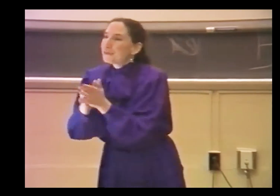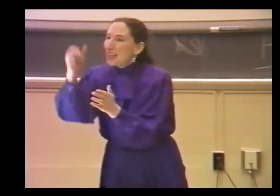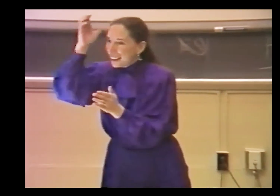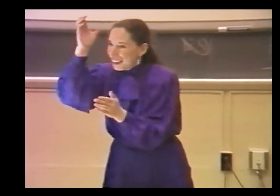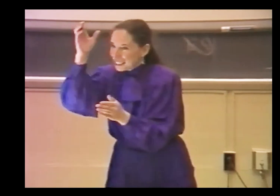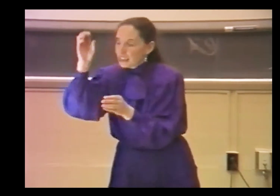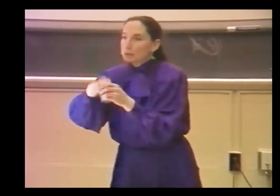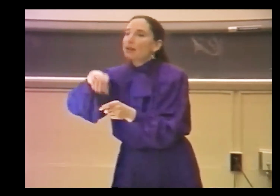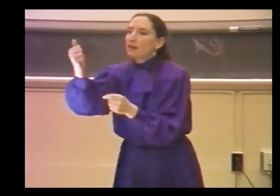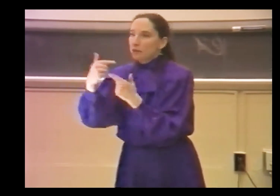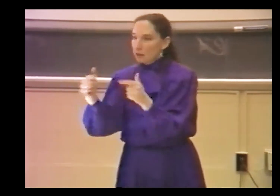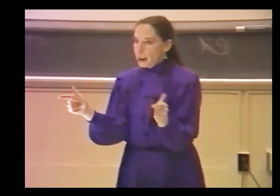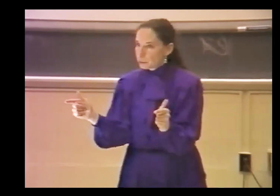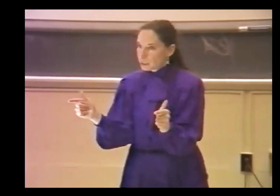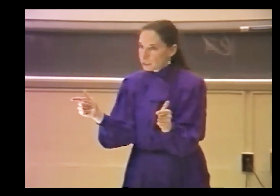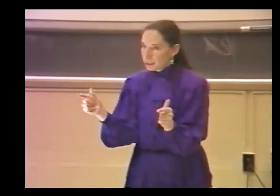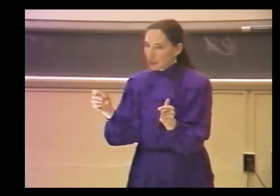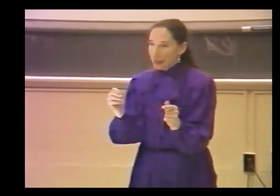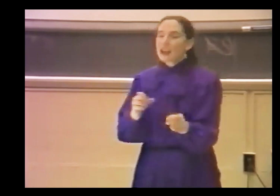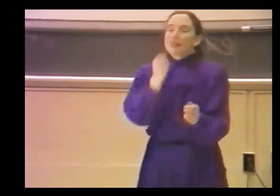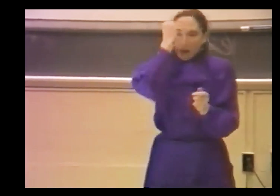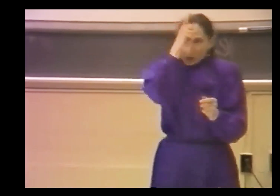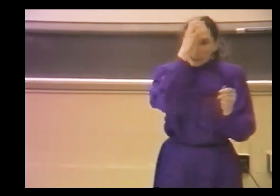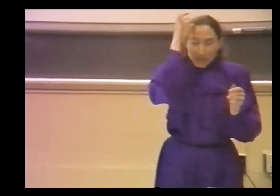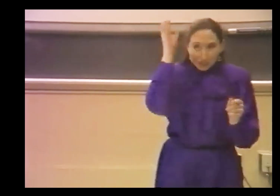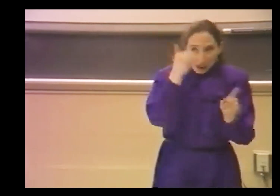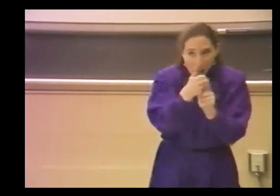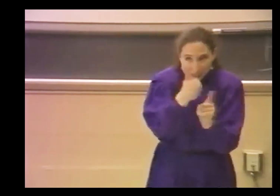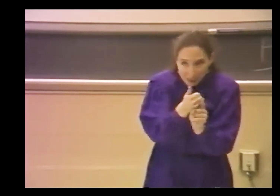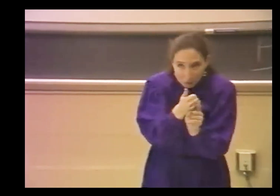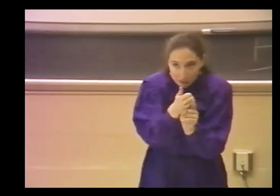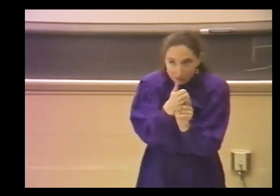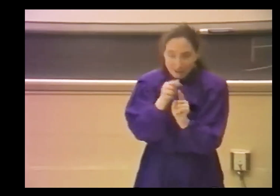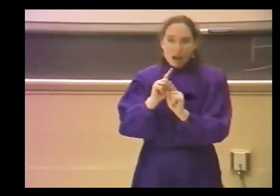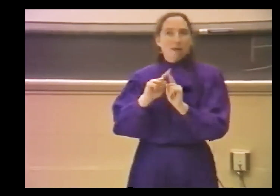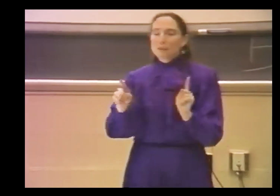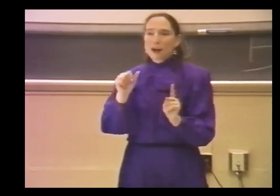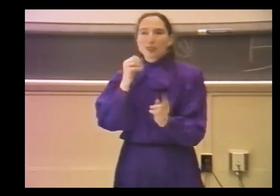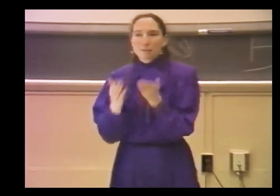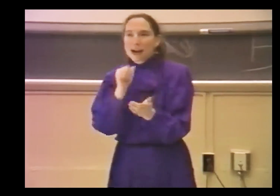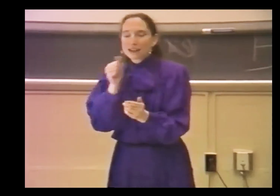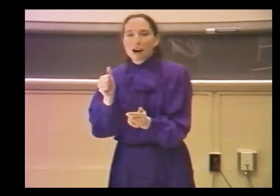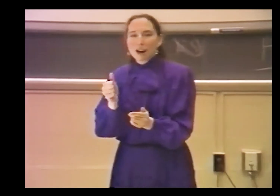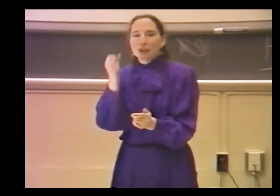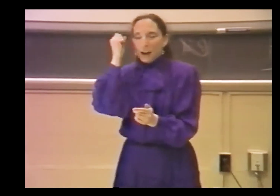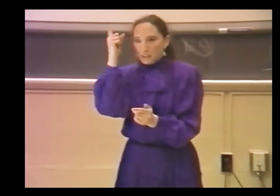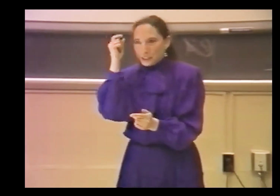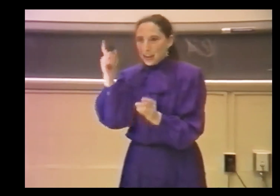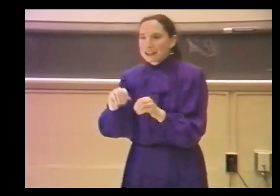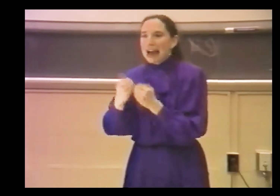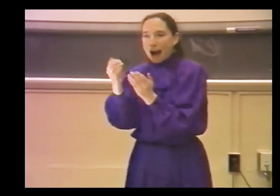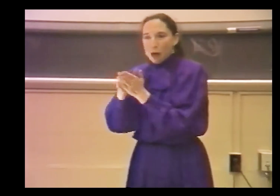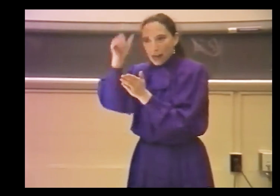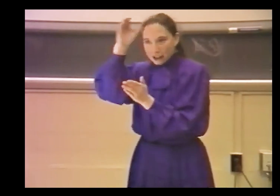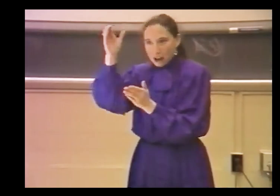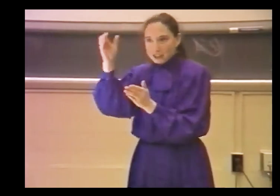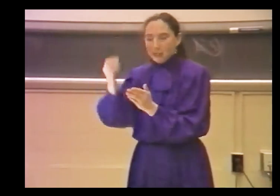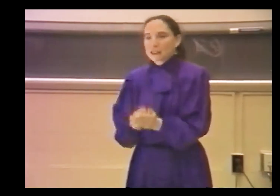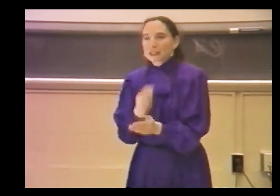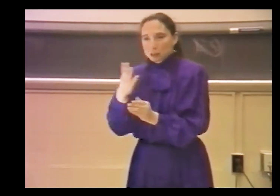that concept in another language. Okay, they understand the concept, but they may not understand how that concept is